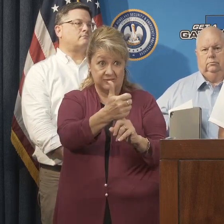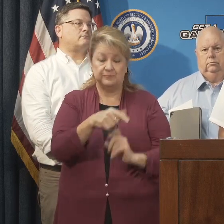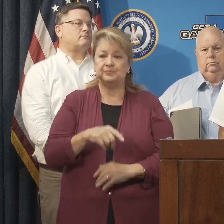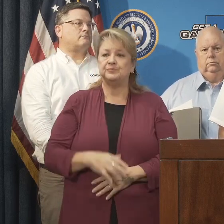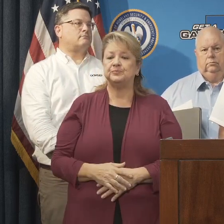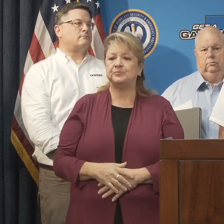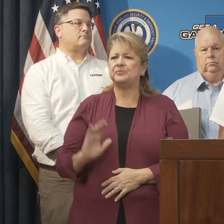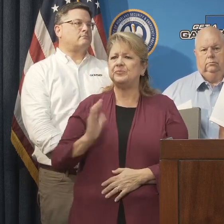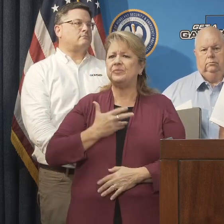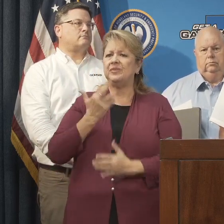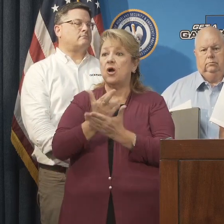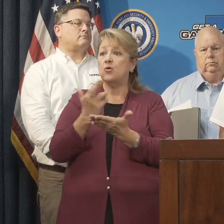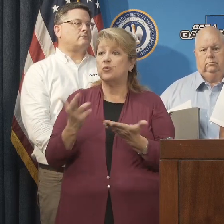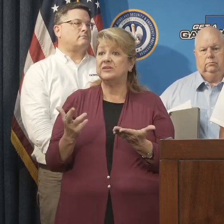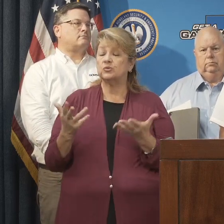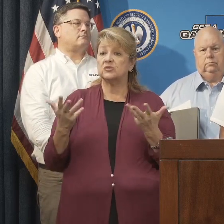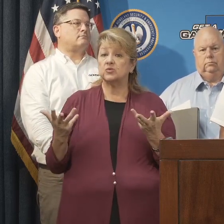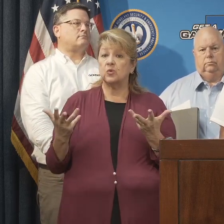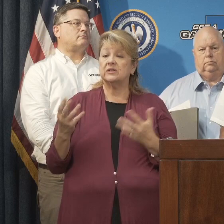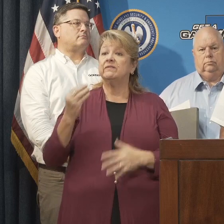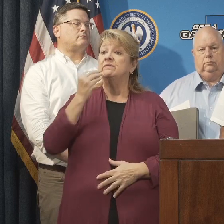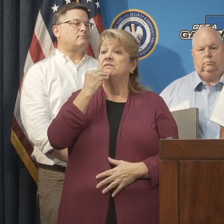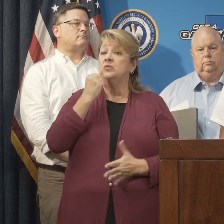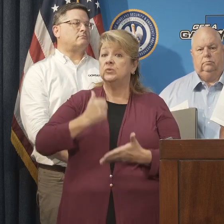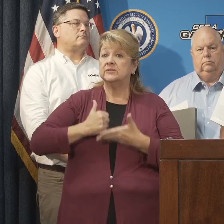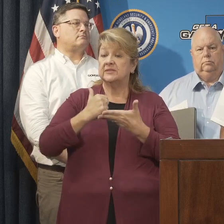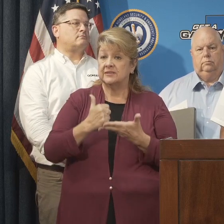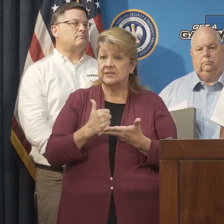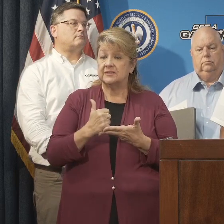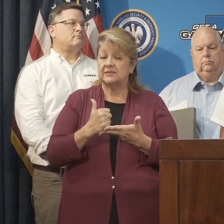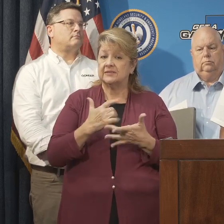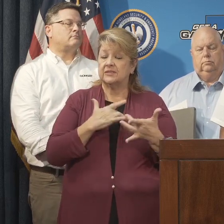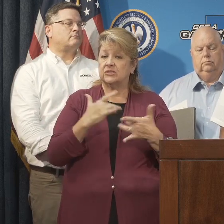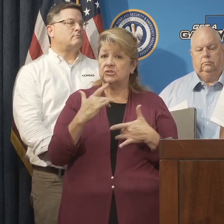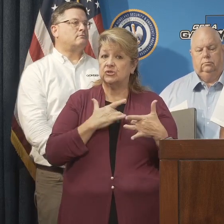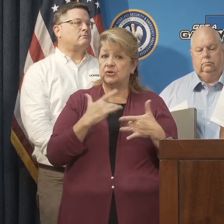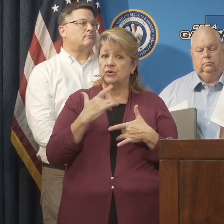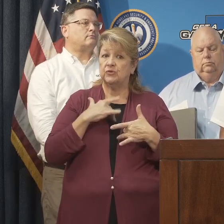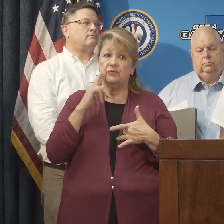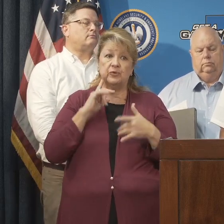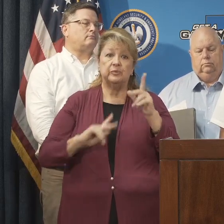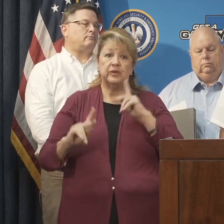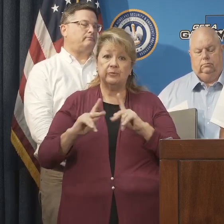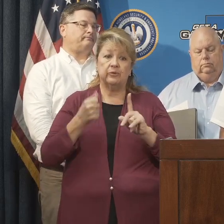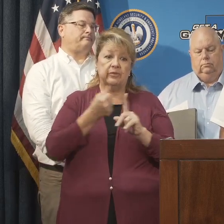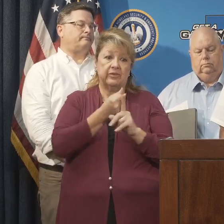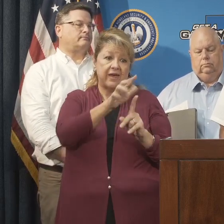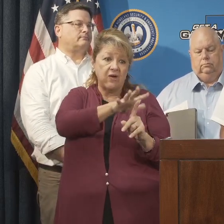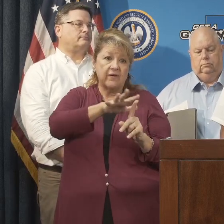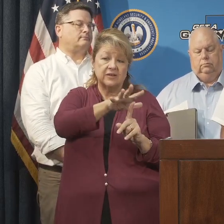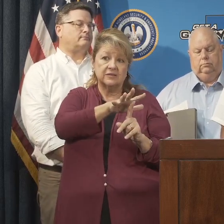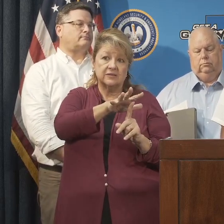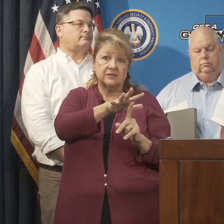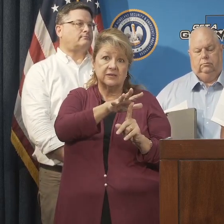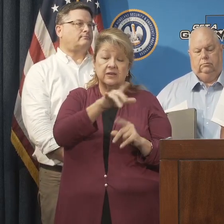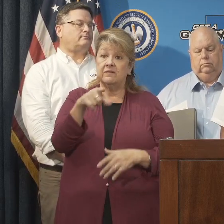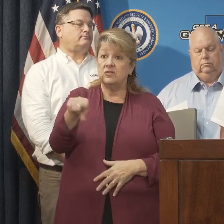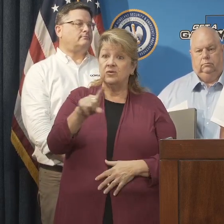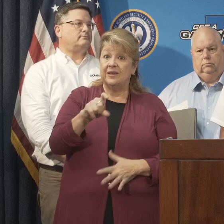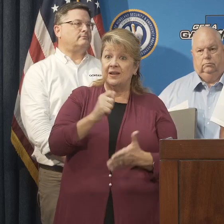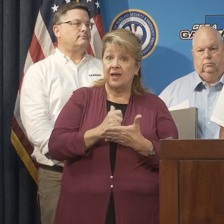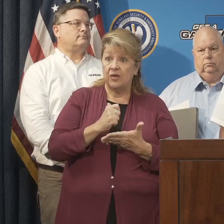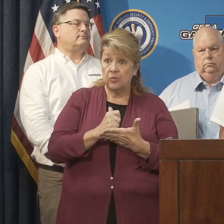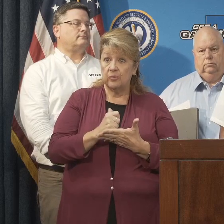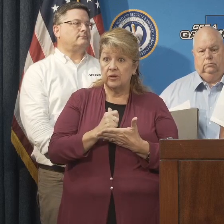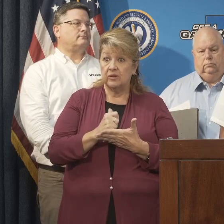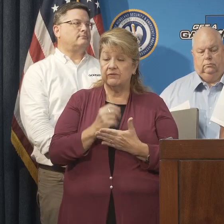go, food assistance is a concern to a lot of people in the impacted areas. If you need assistance